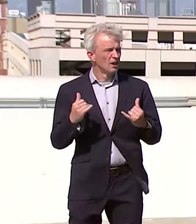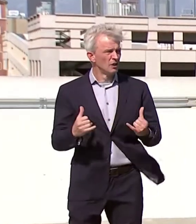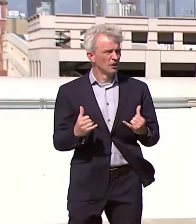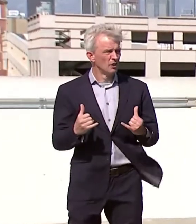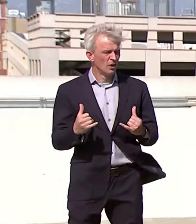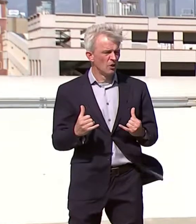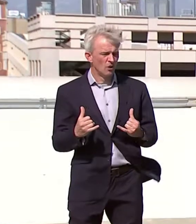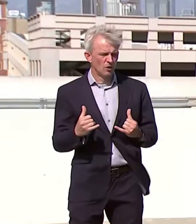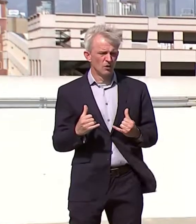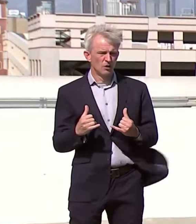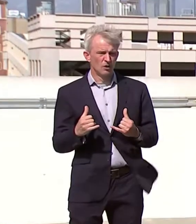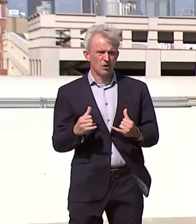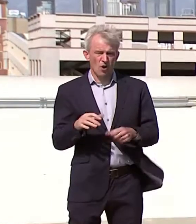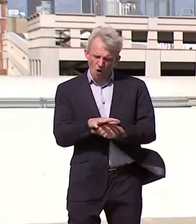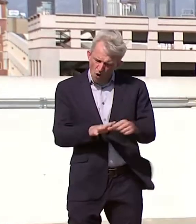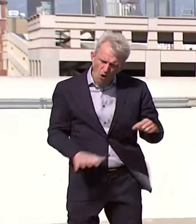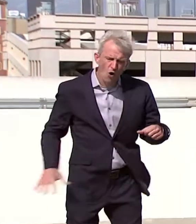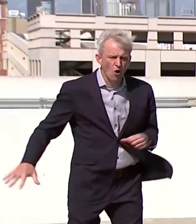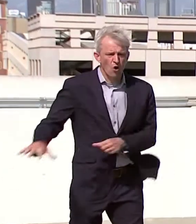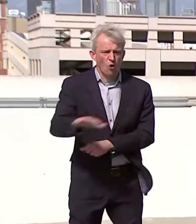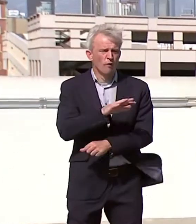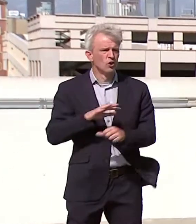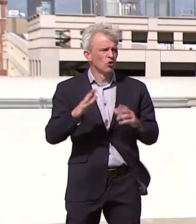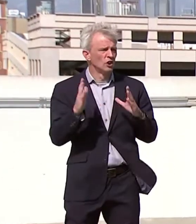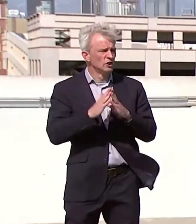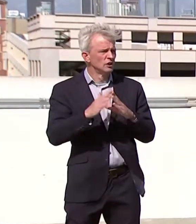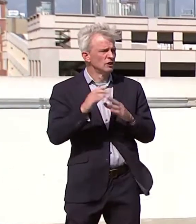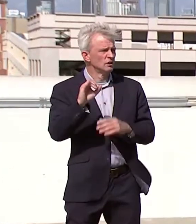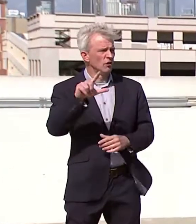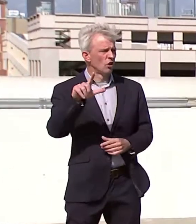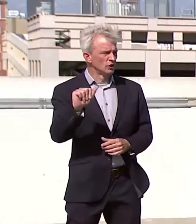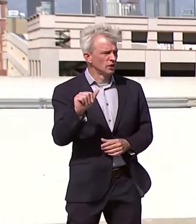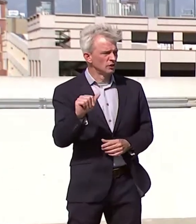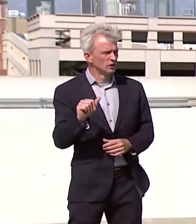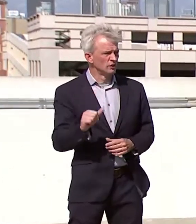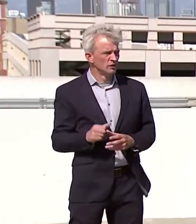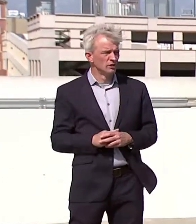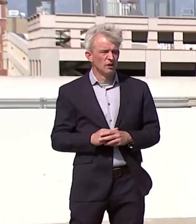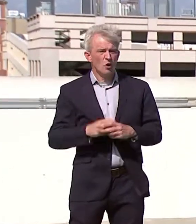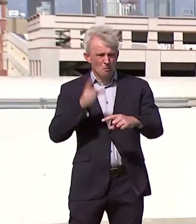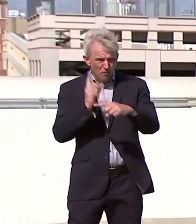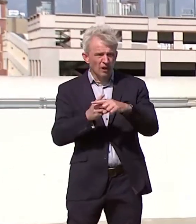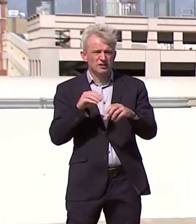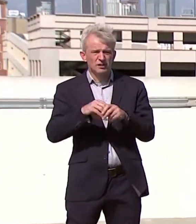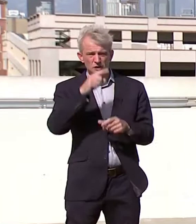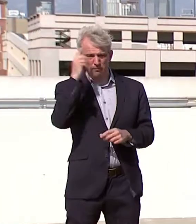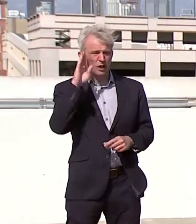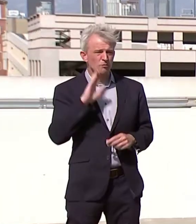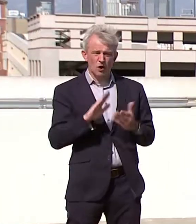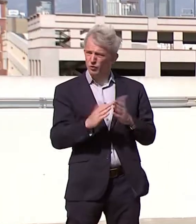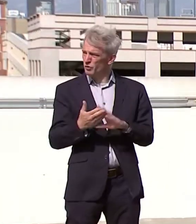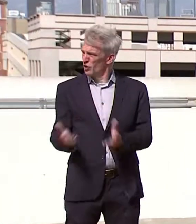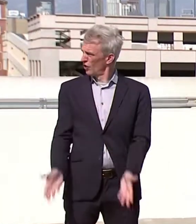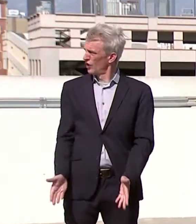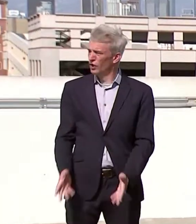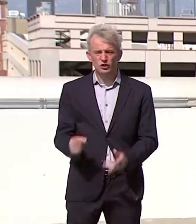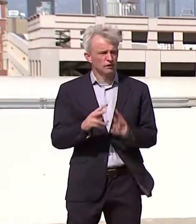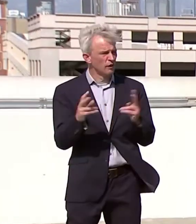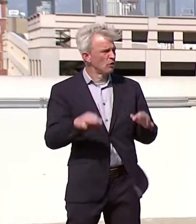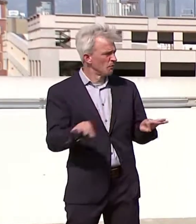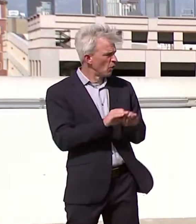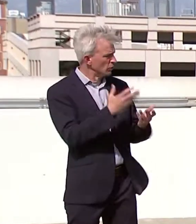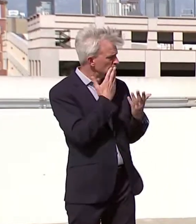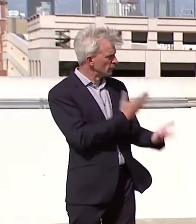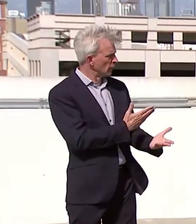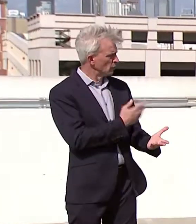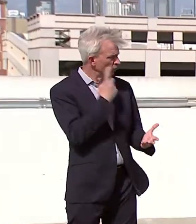all over the city of Los Angeles and in the Black and Brown community, and that's very, very important. So thank you for your